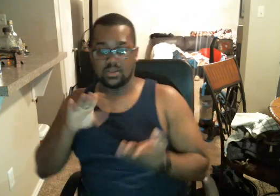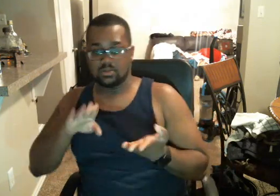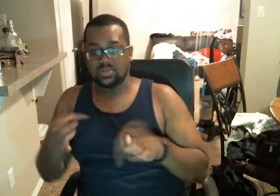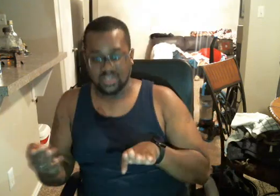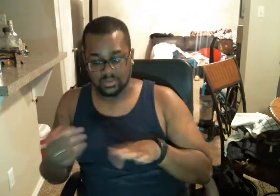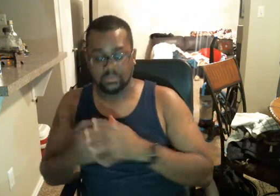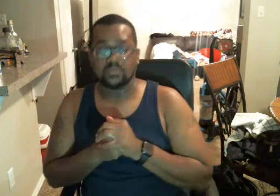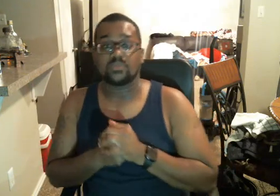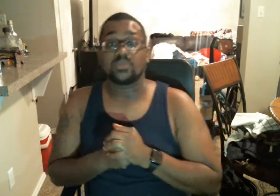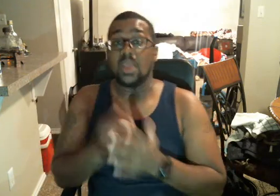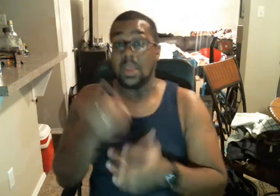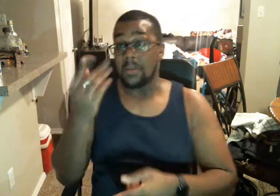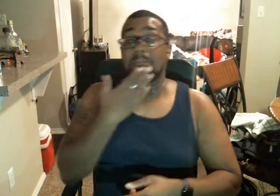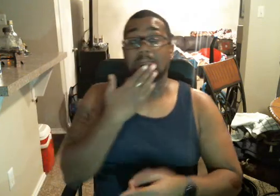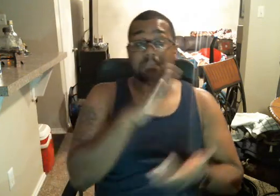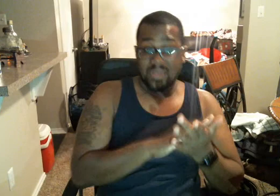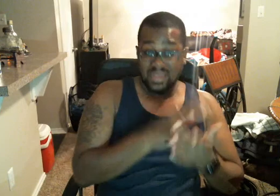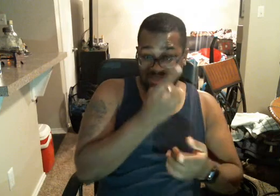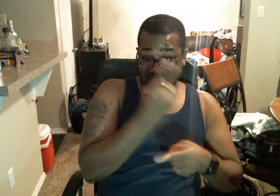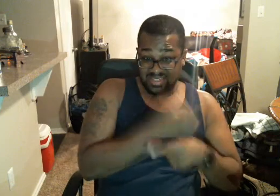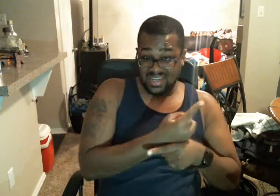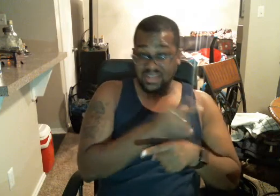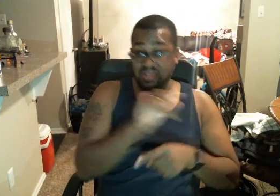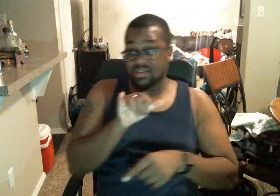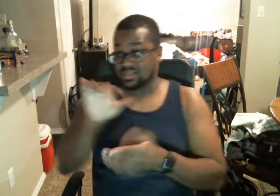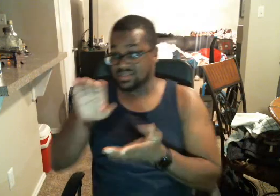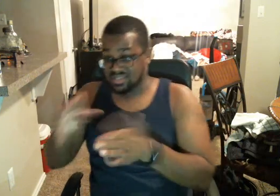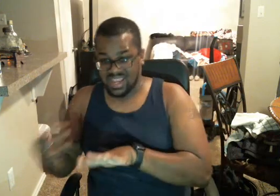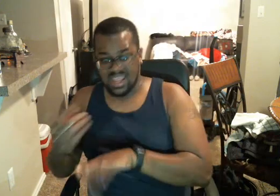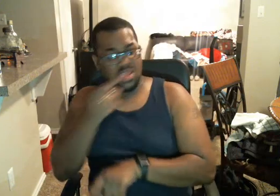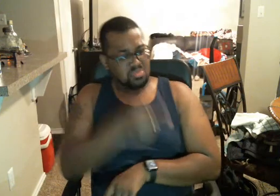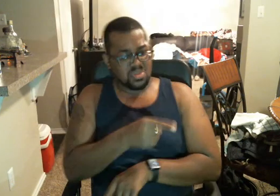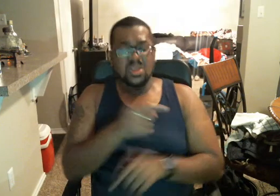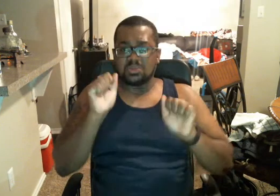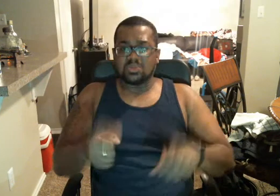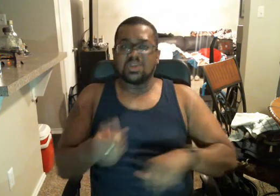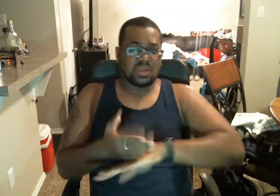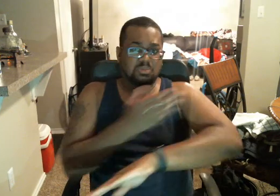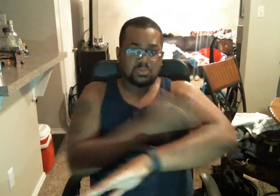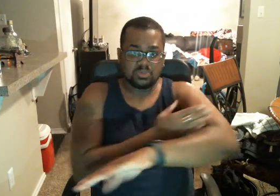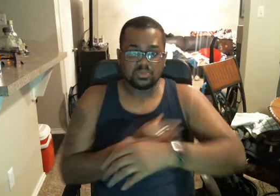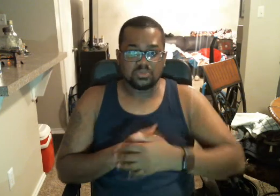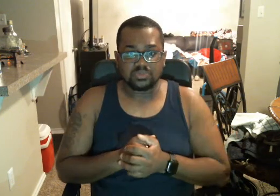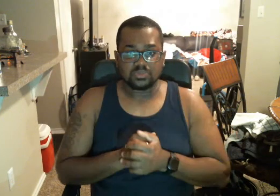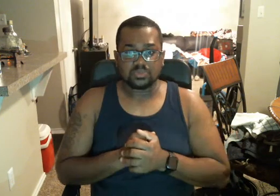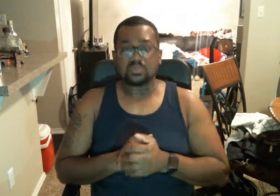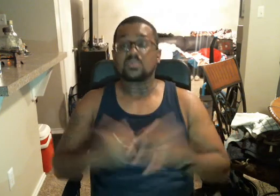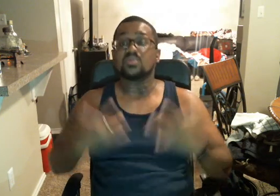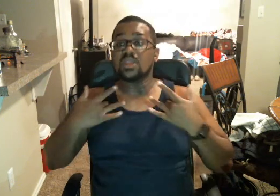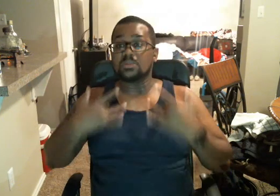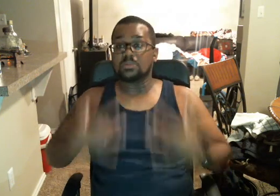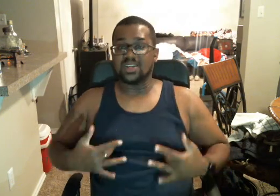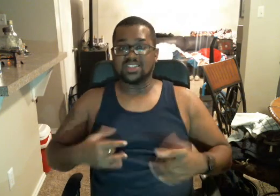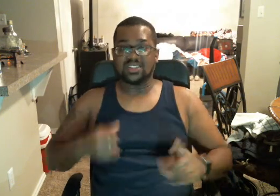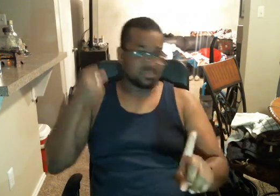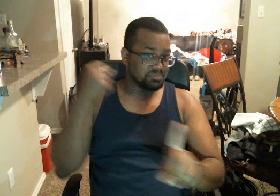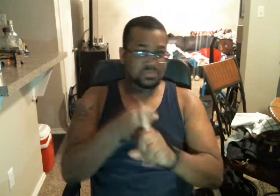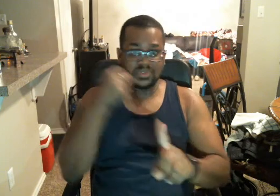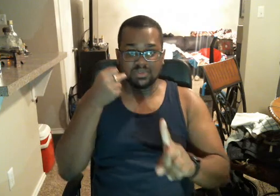day. So 18 years ago, I get hit by this thing. But it doesn't hit me like bam, like that. Depression is